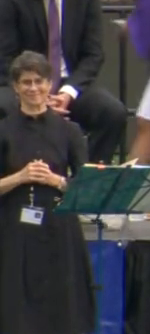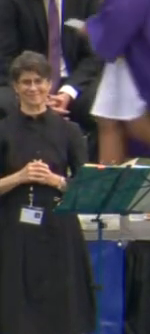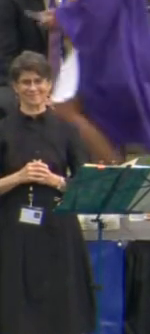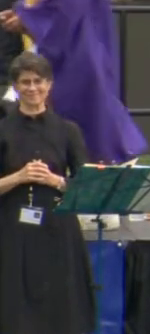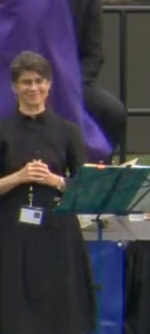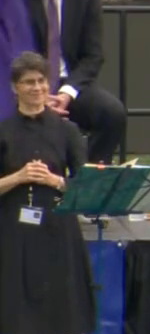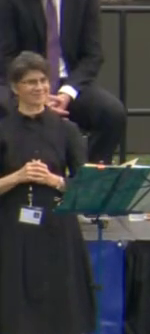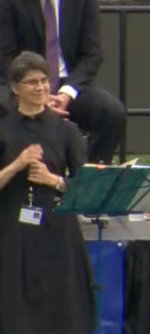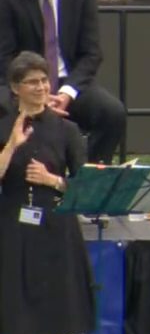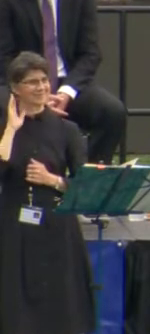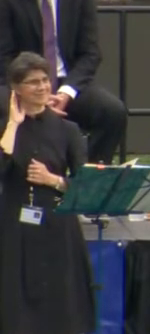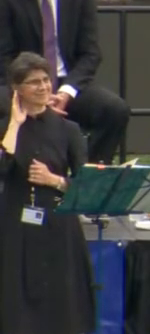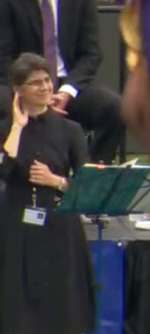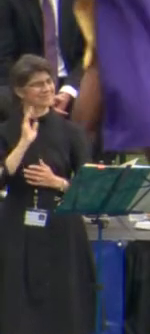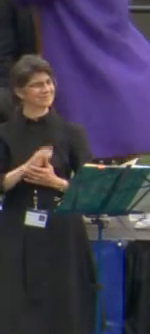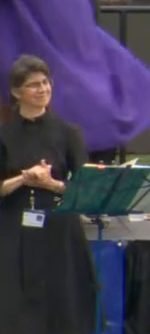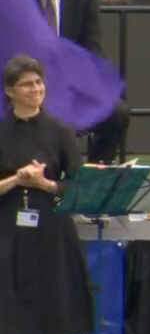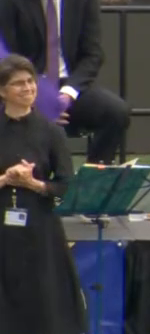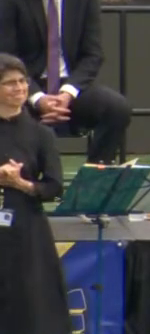Henry Montenegro.